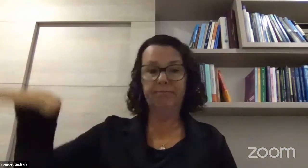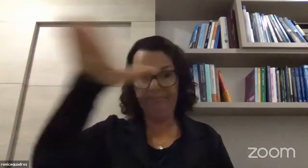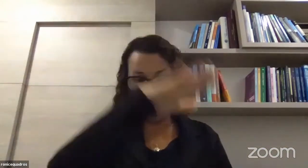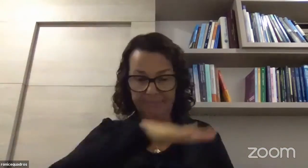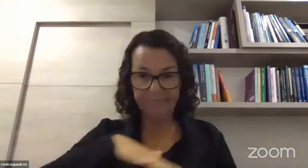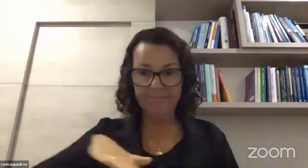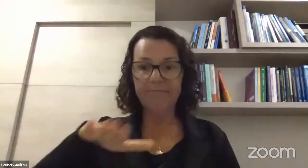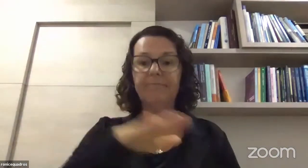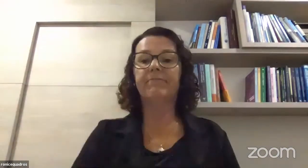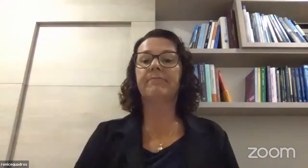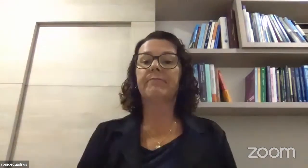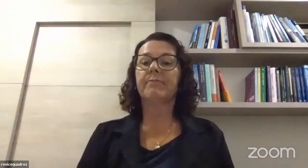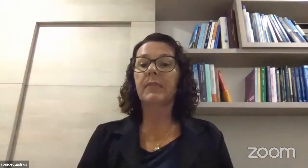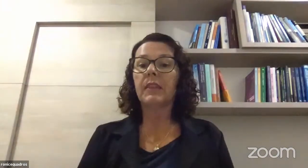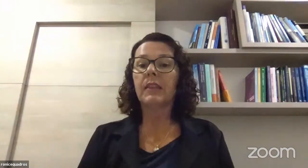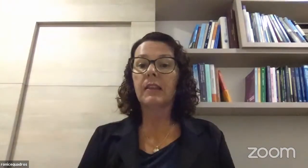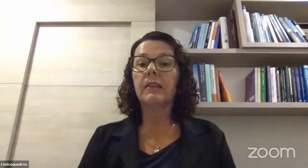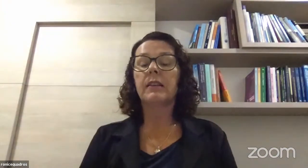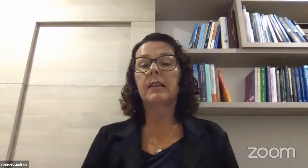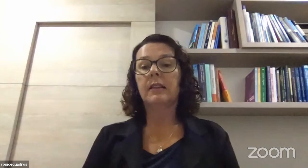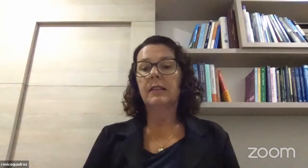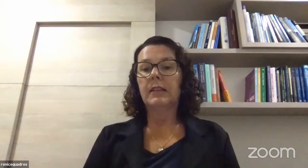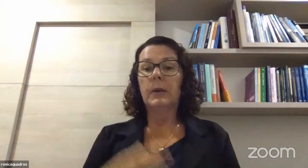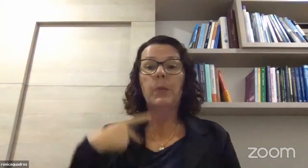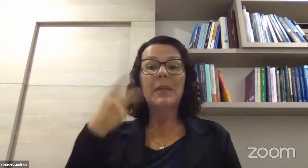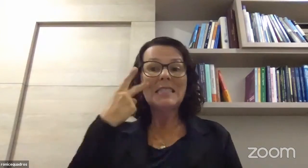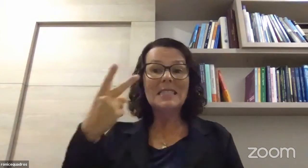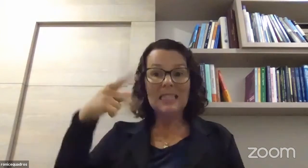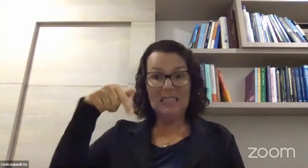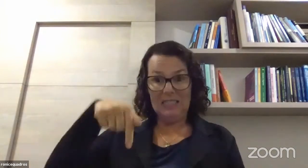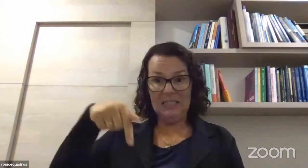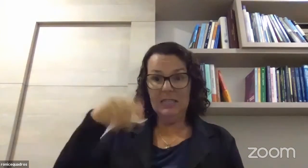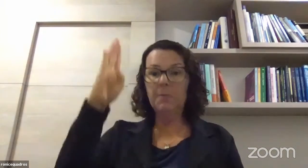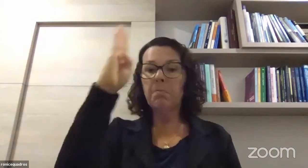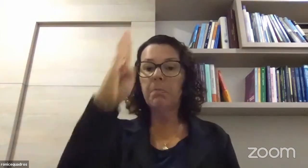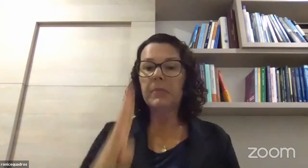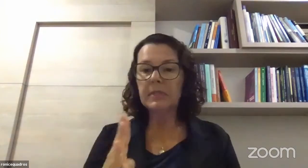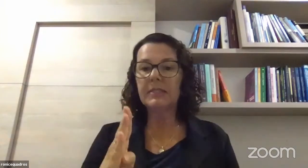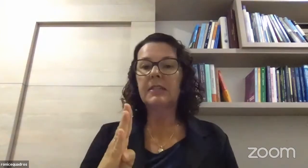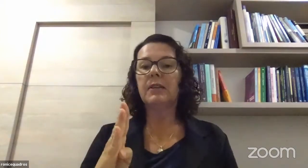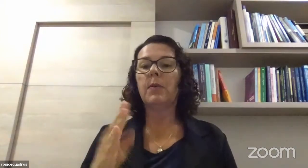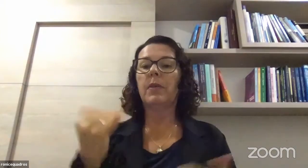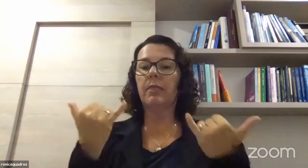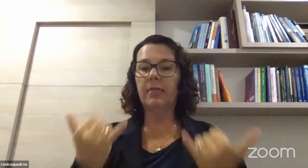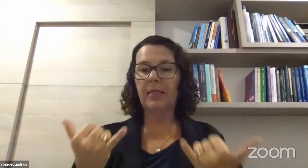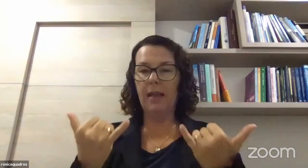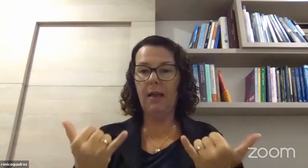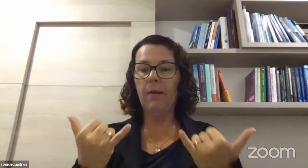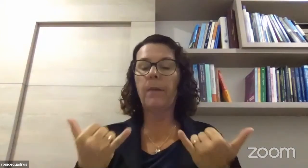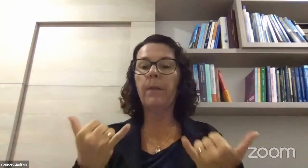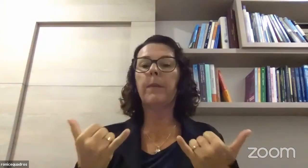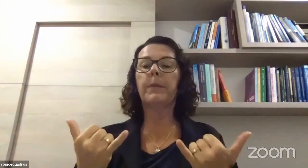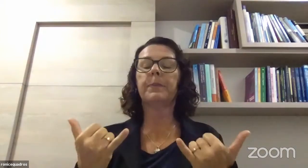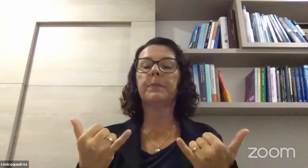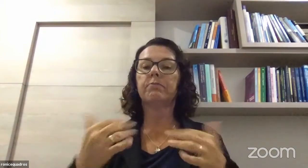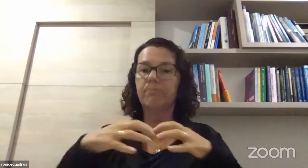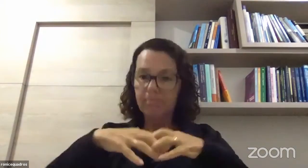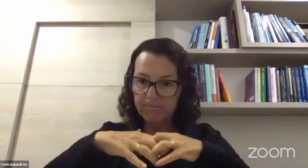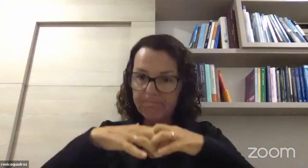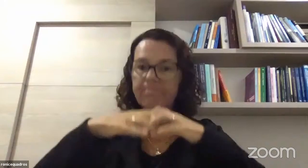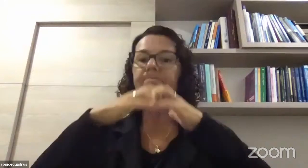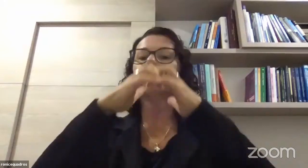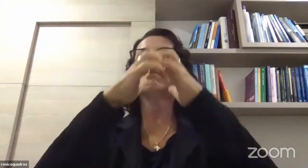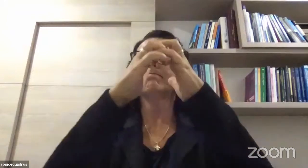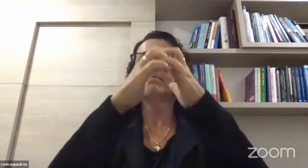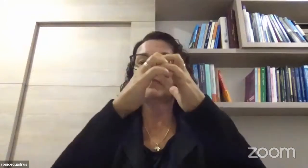Sign language education is a right for all deaf people. And we can see this as